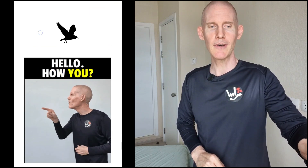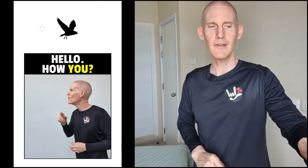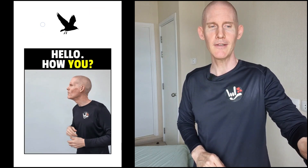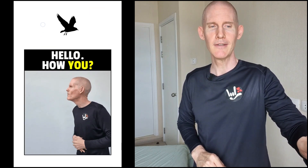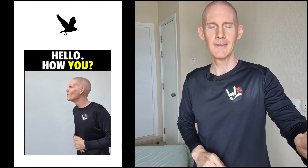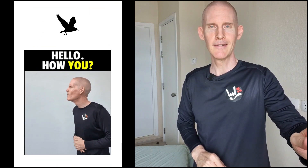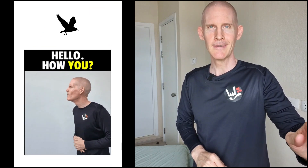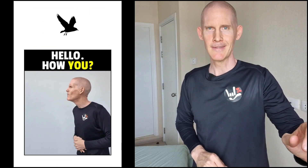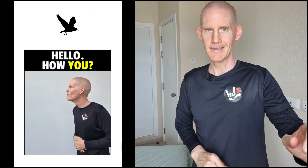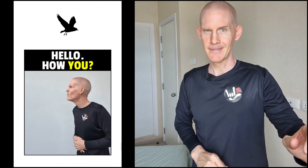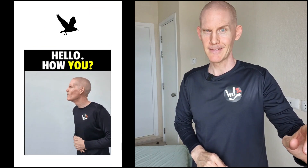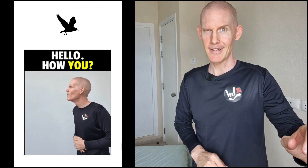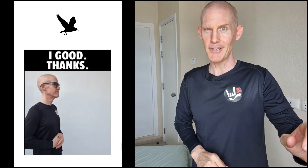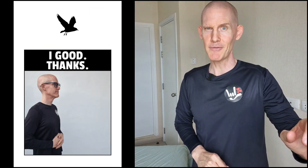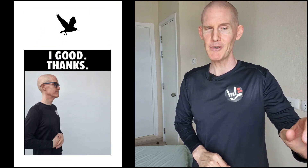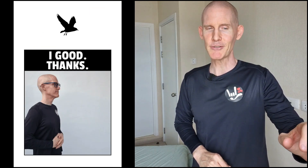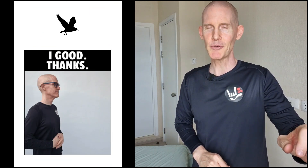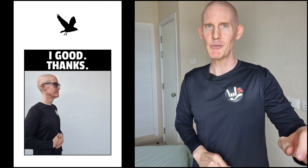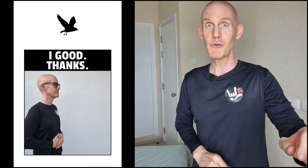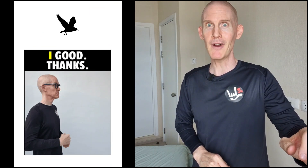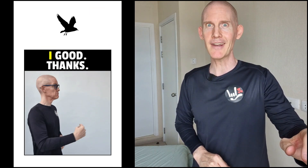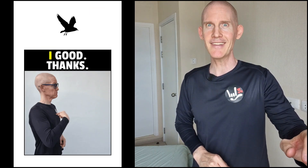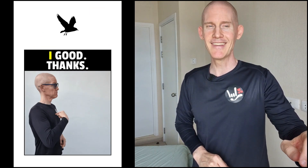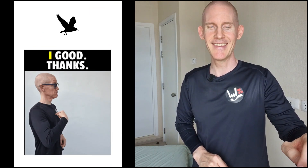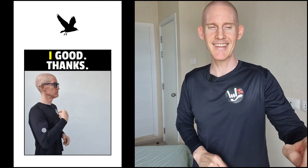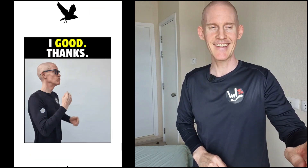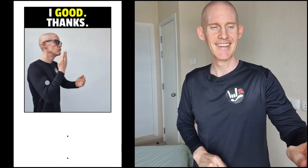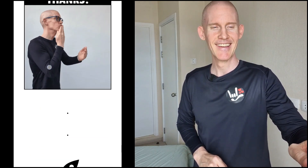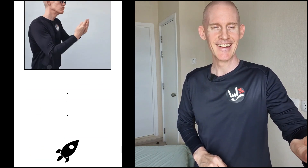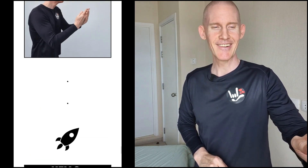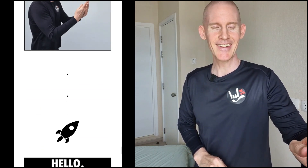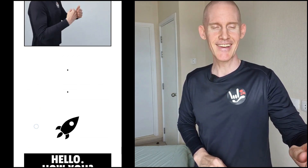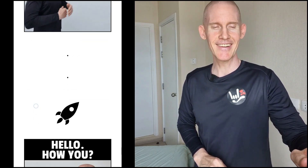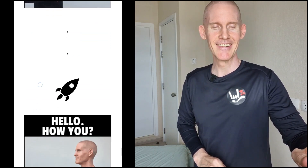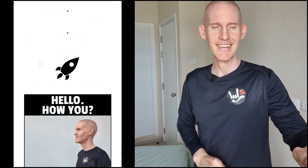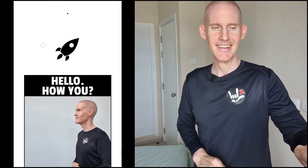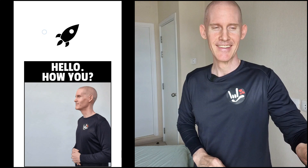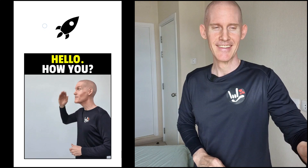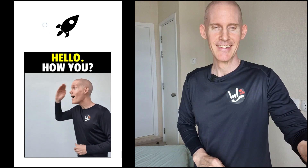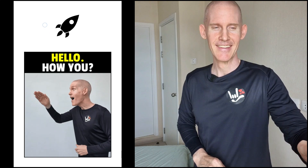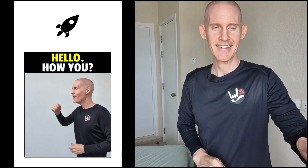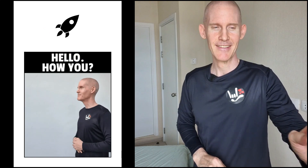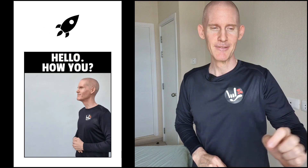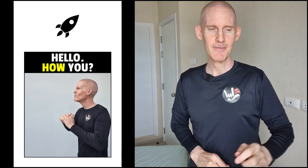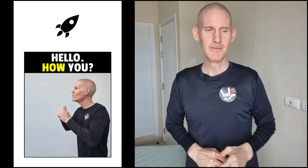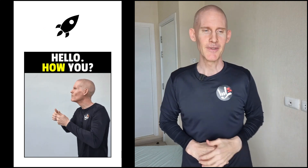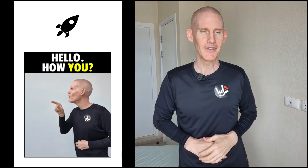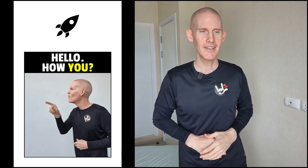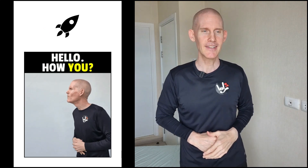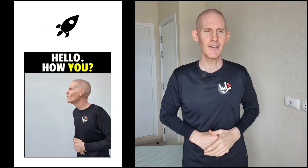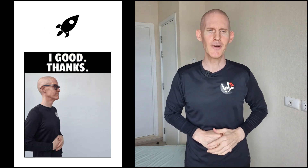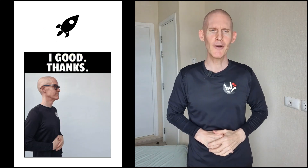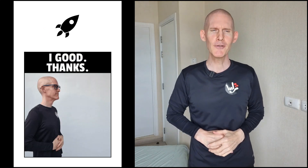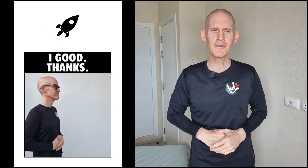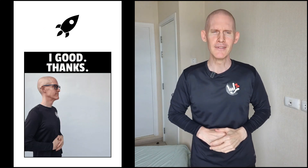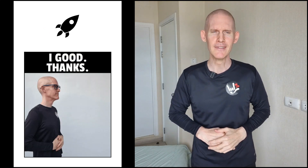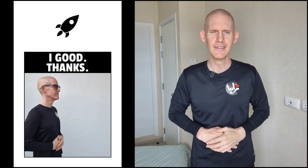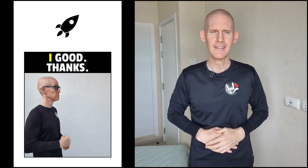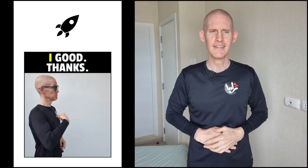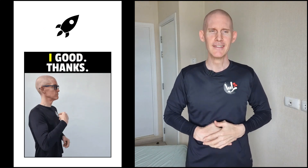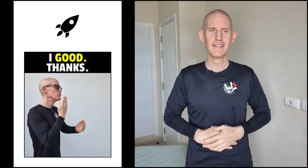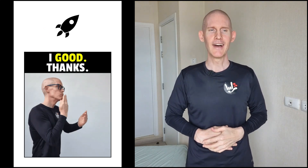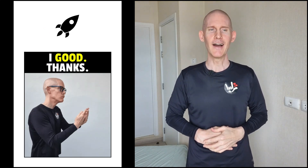and bird. How do you feel? Shall we do rocket? Here we go. All right, hello, how are